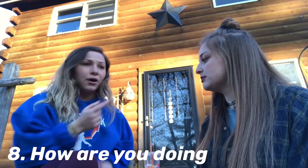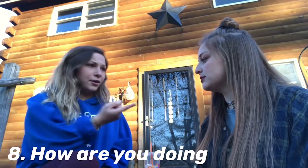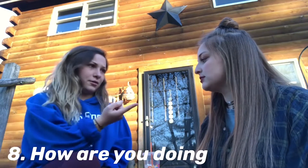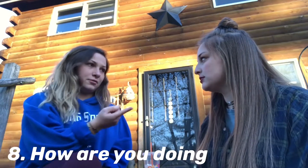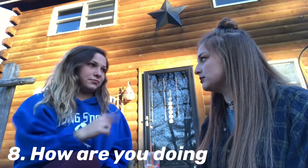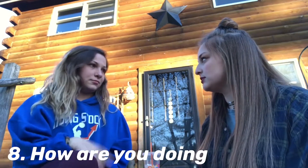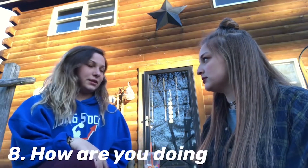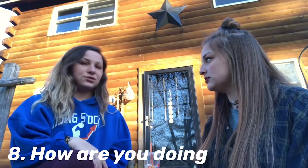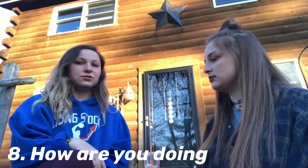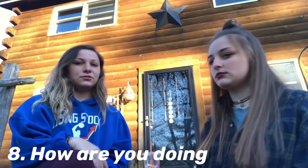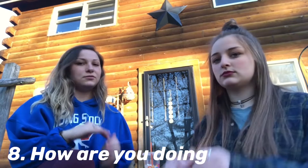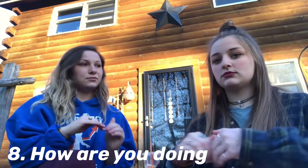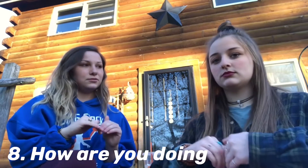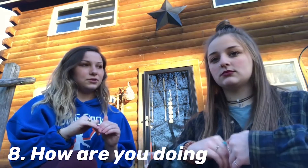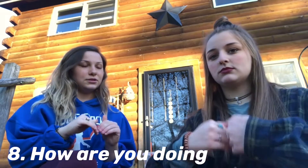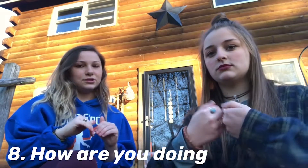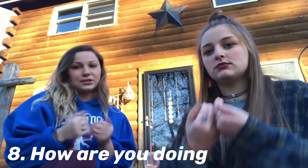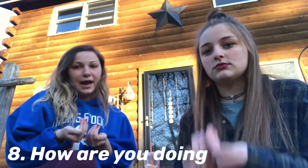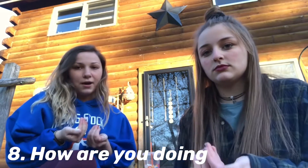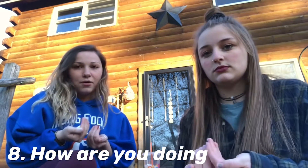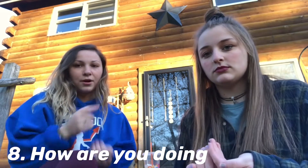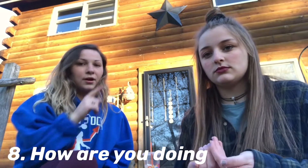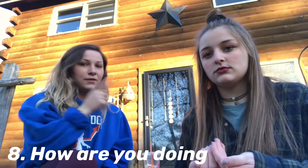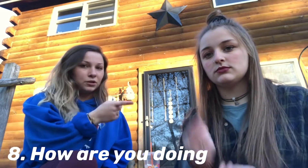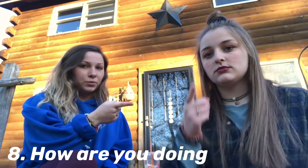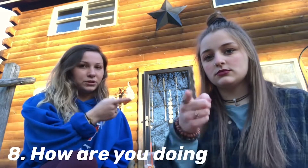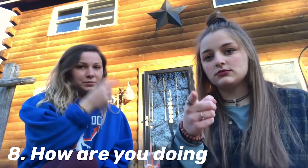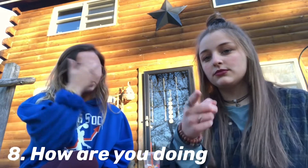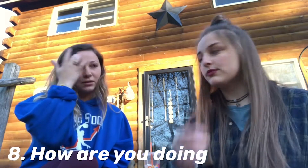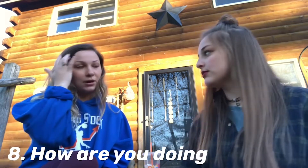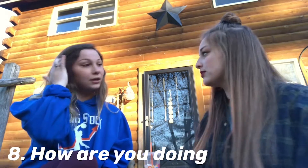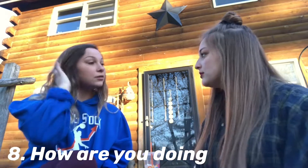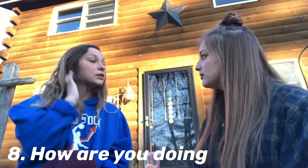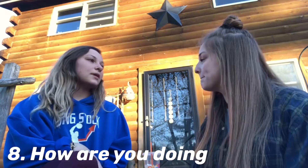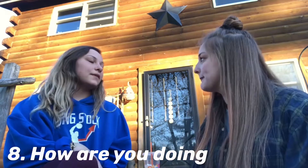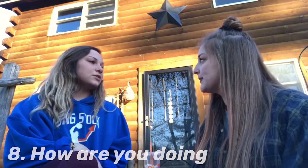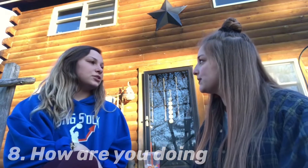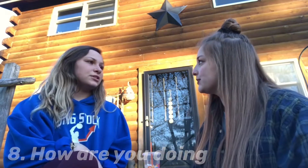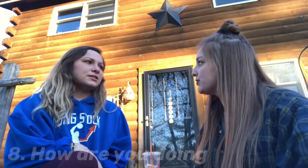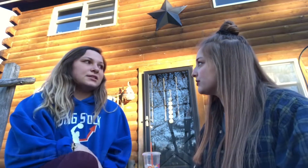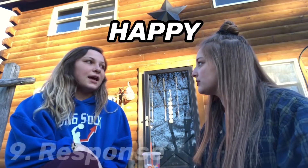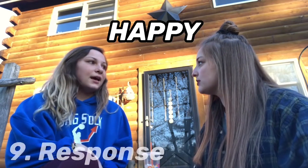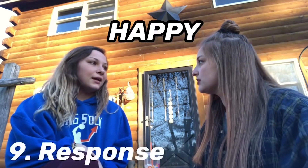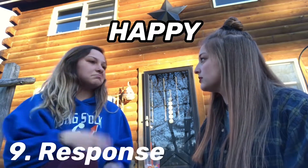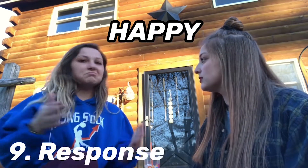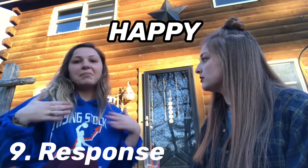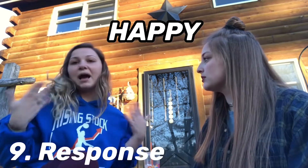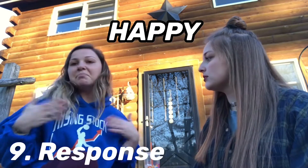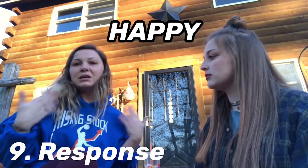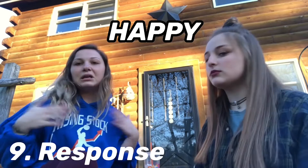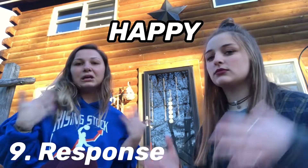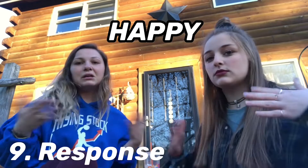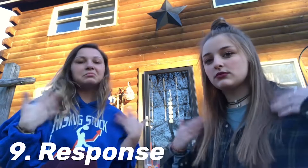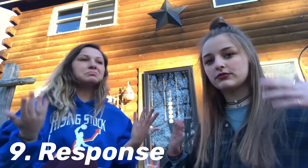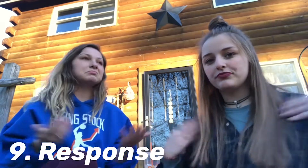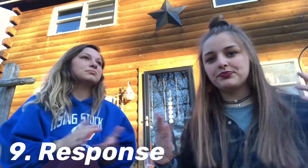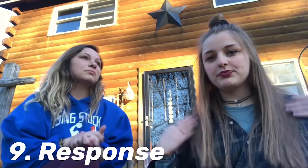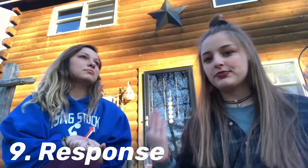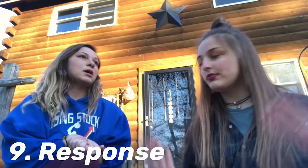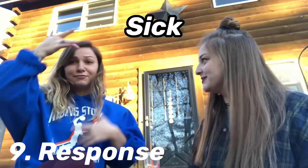you? So there's just how are, and then you point to the person, how are you? And then she could say, I'm happy. Again,